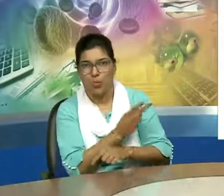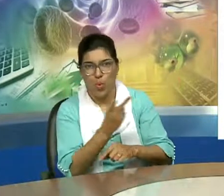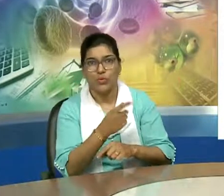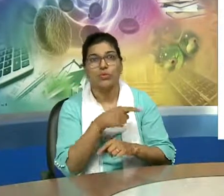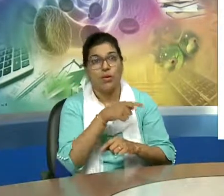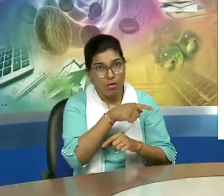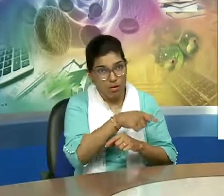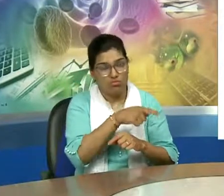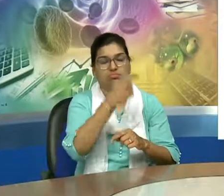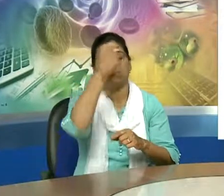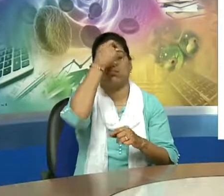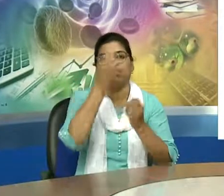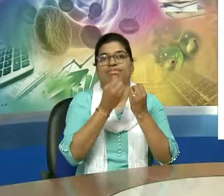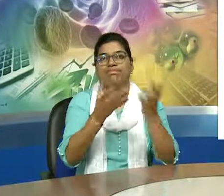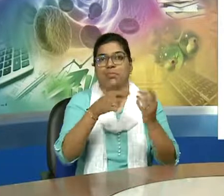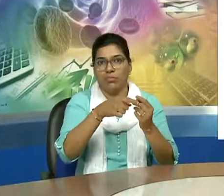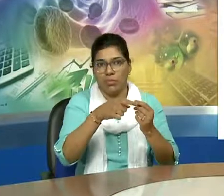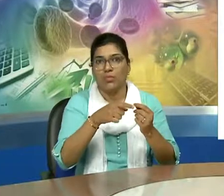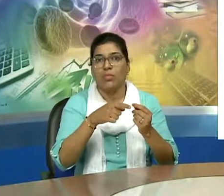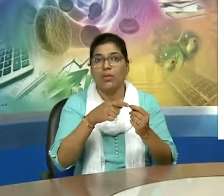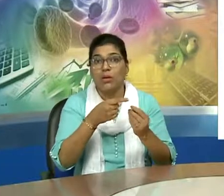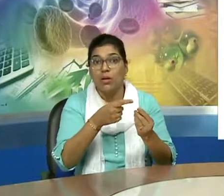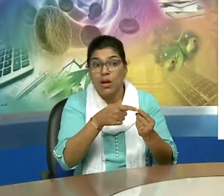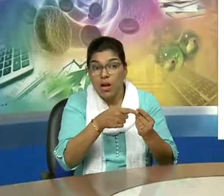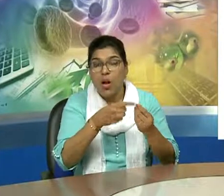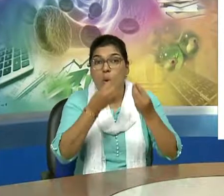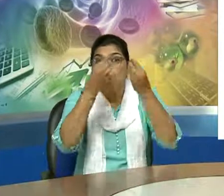these two nutrients are important